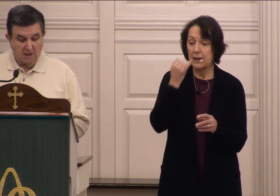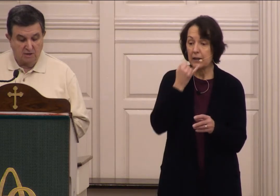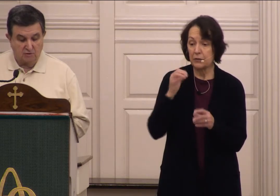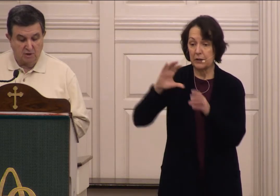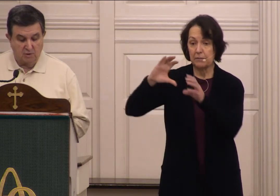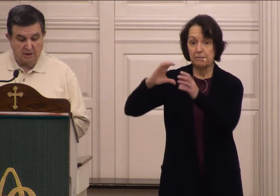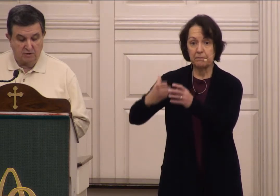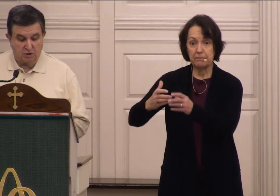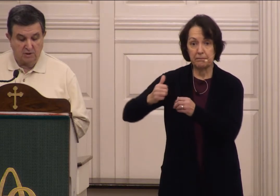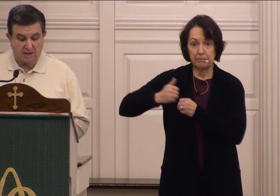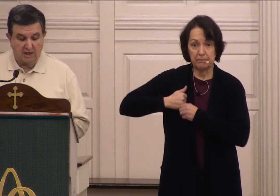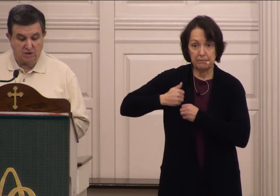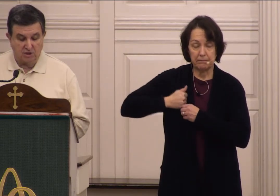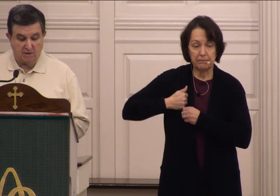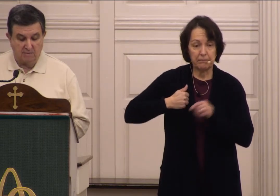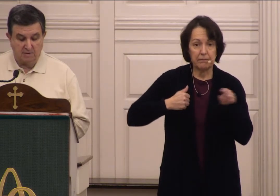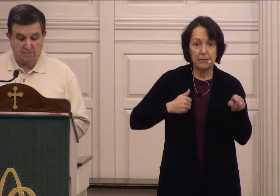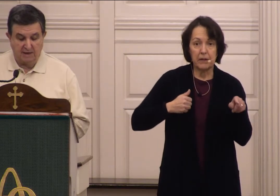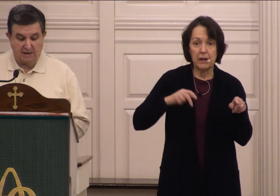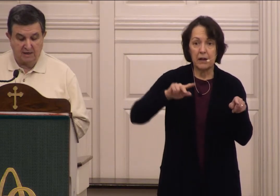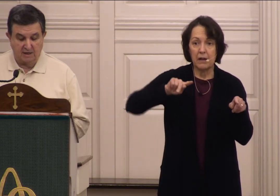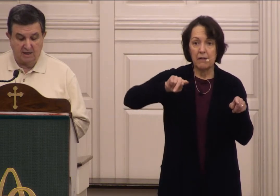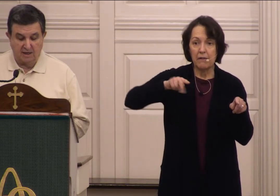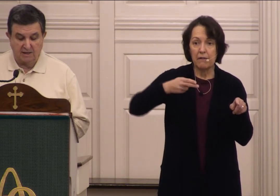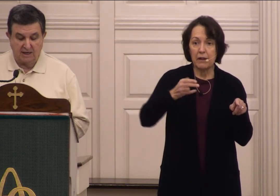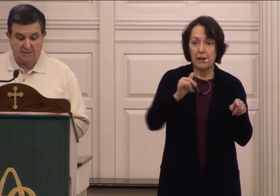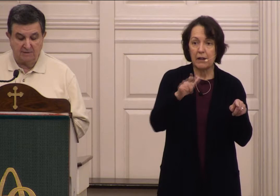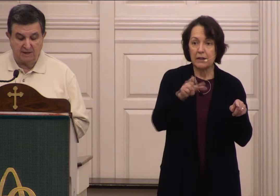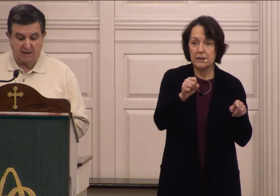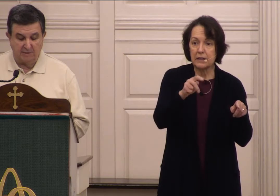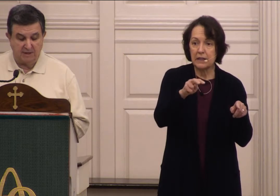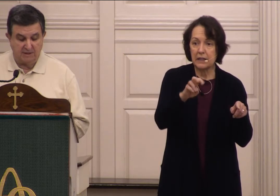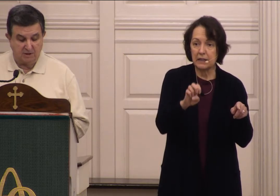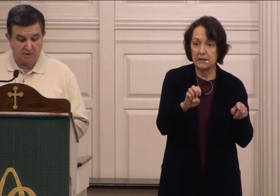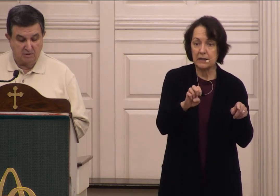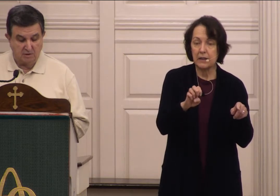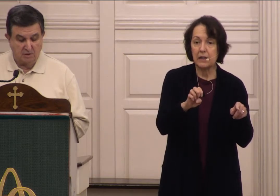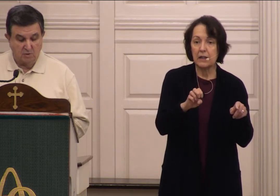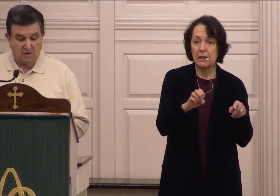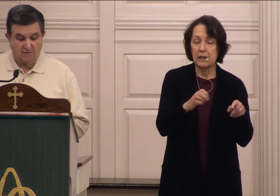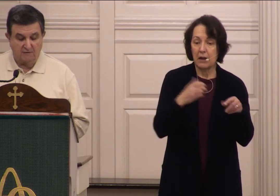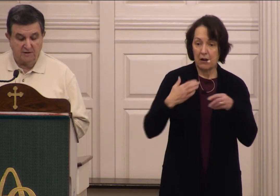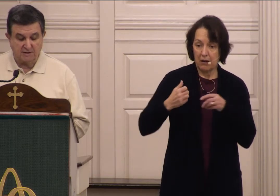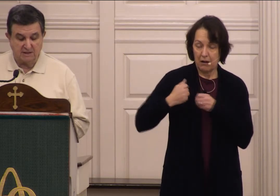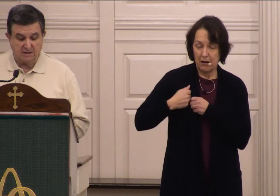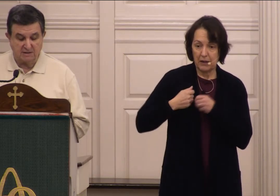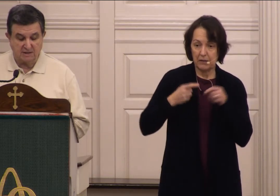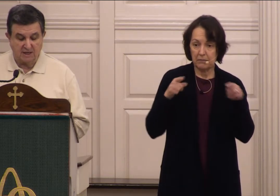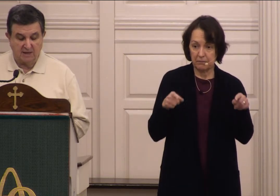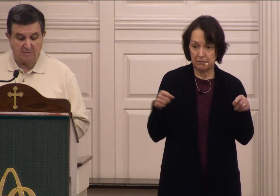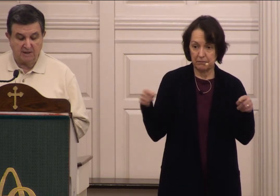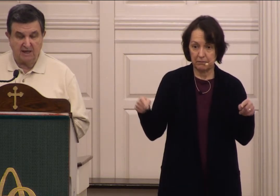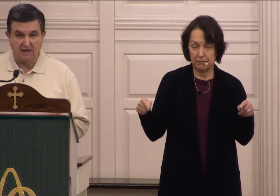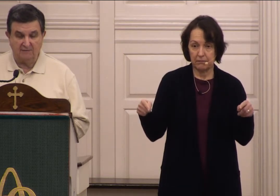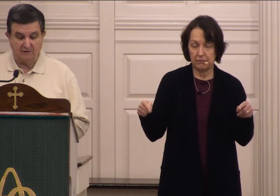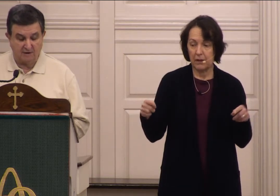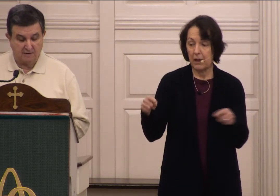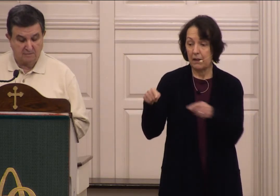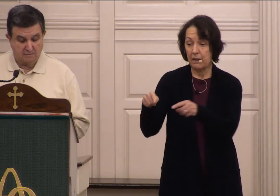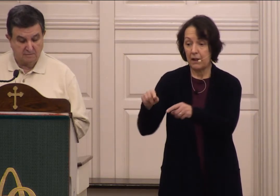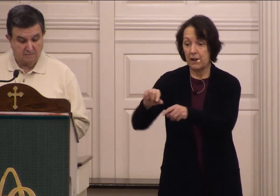Israel went out to engage them in battle and camped at Ebenezer, while the Philistines camped at Aphek.